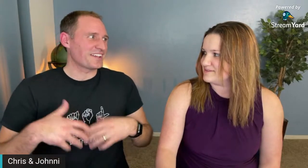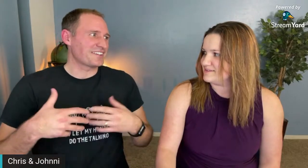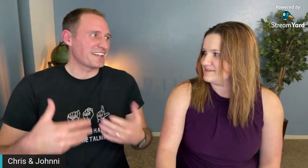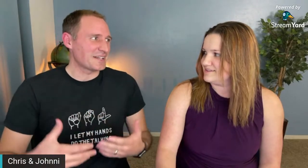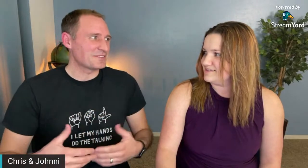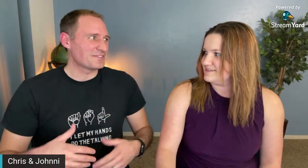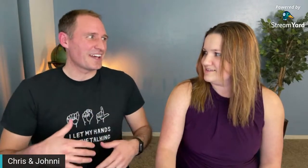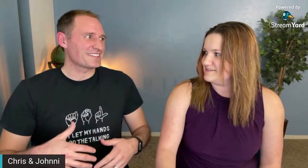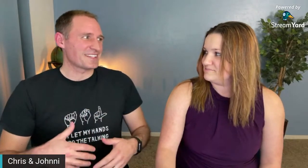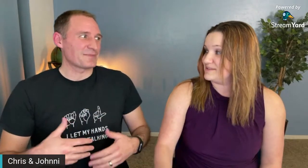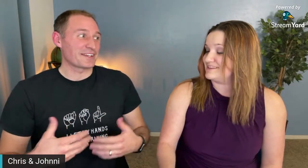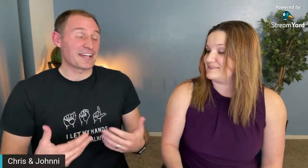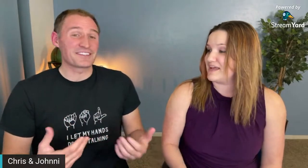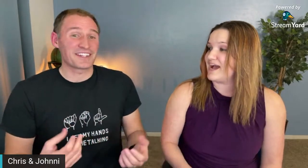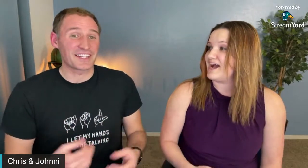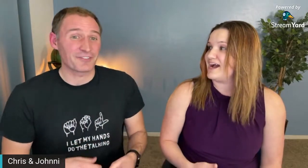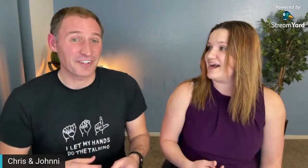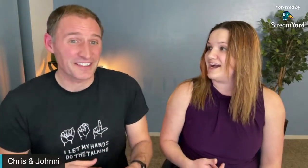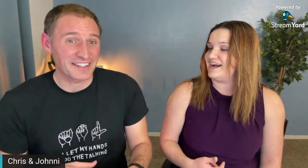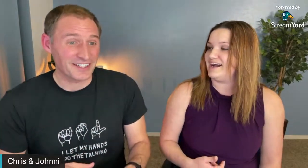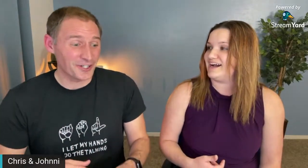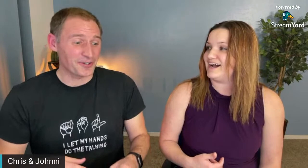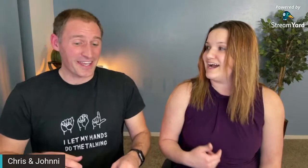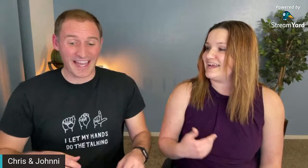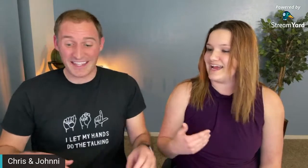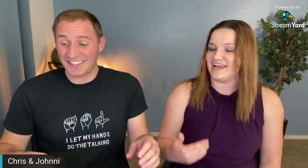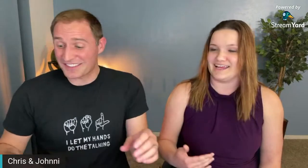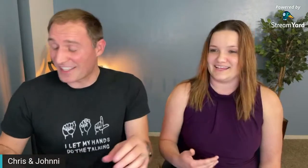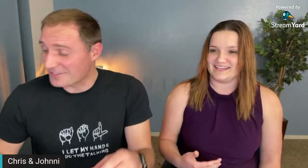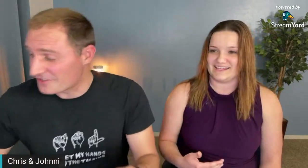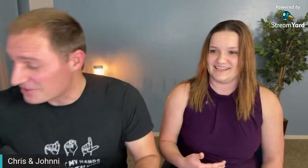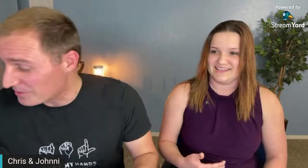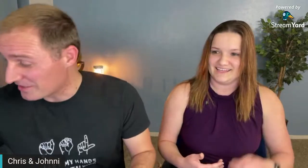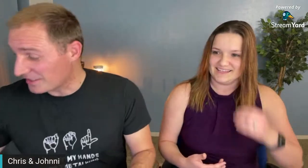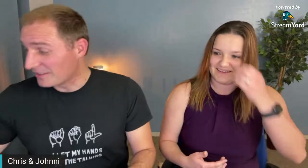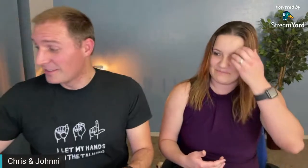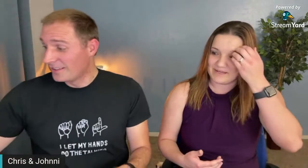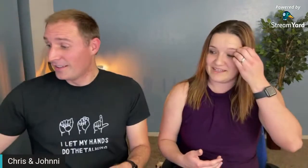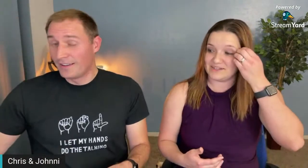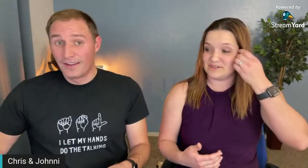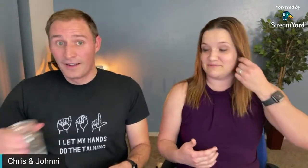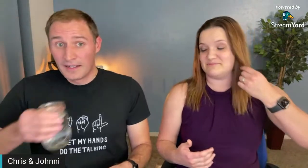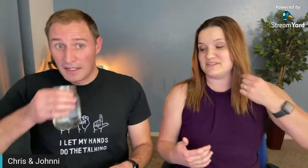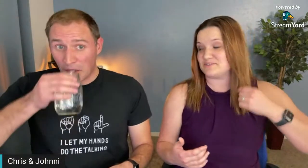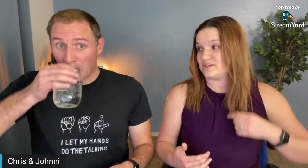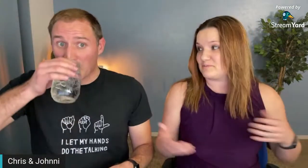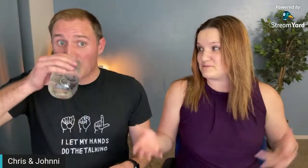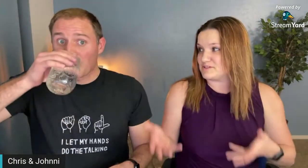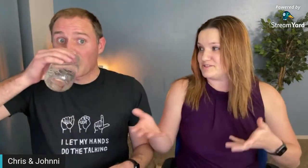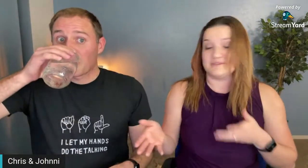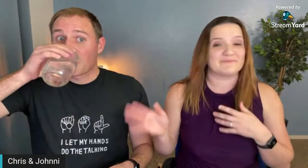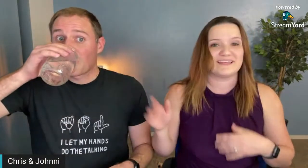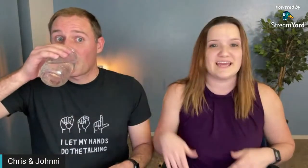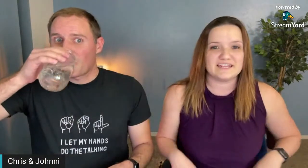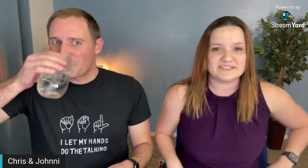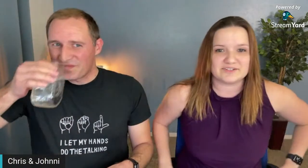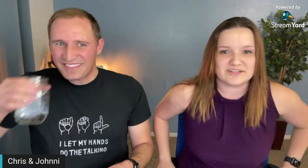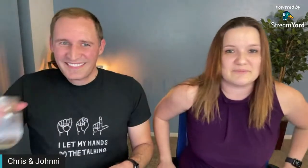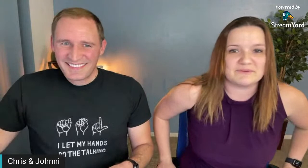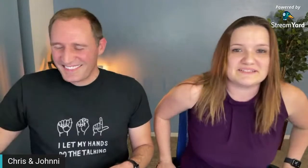or get up too fast, then like I suddenly realize, like, oh yeah, I did just have surgery 2 weeks ago. But your physical therapist wants you to. He had knee surgery a couple weeks ago,